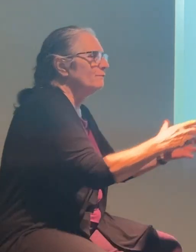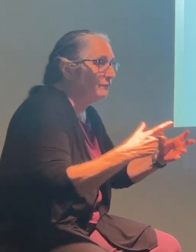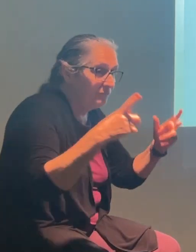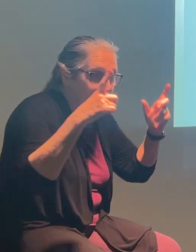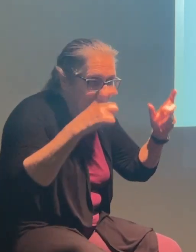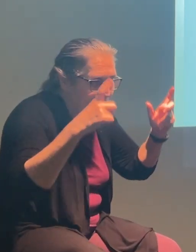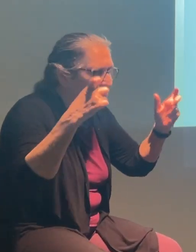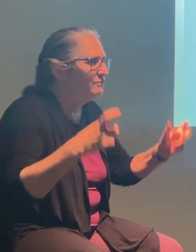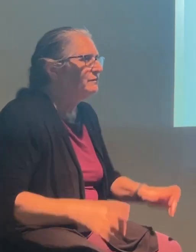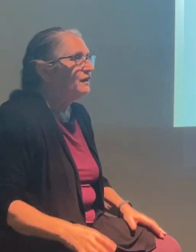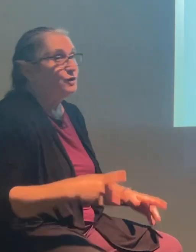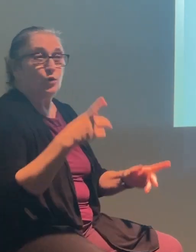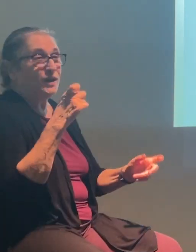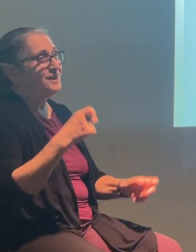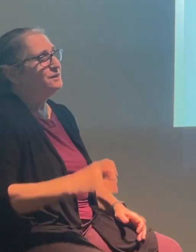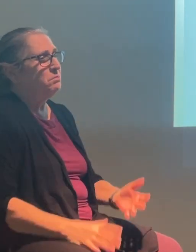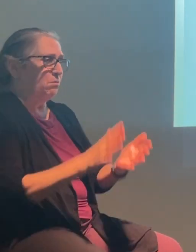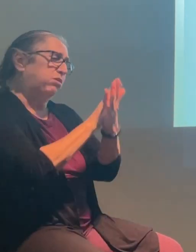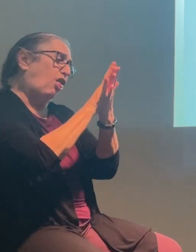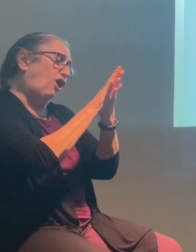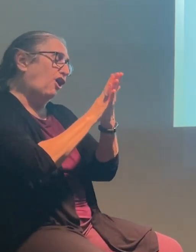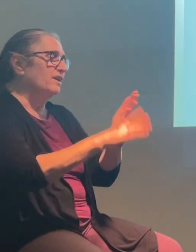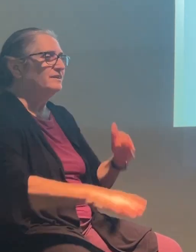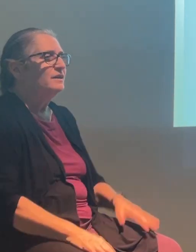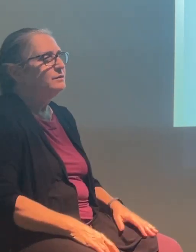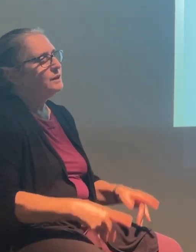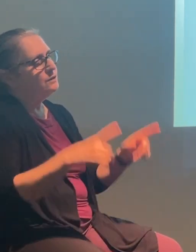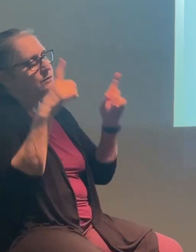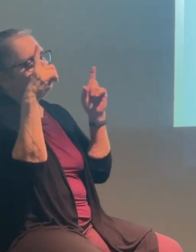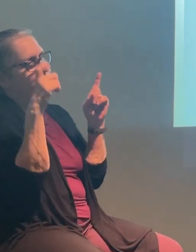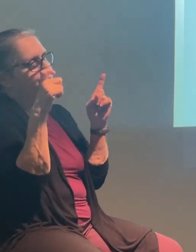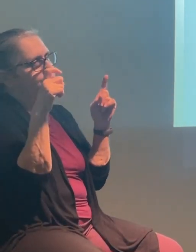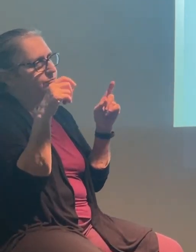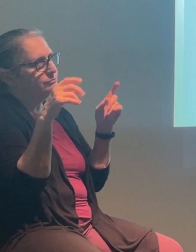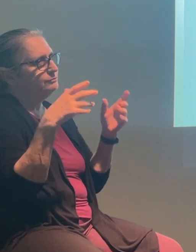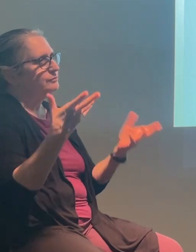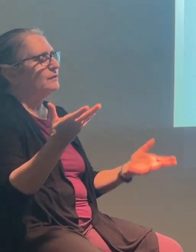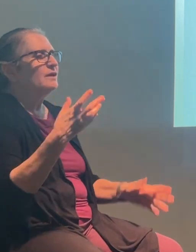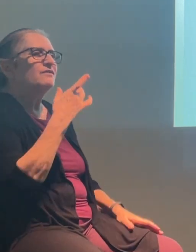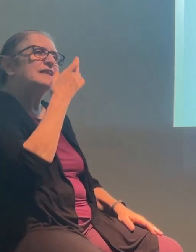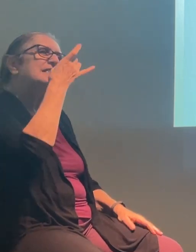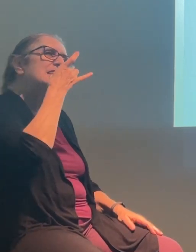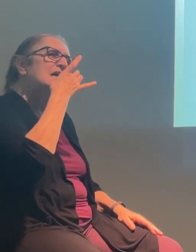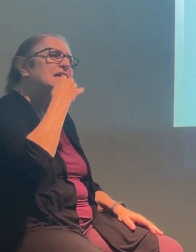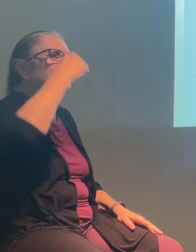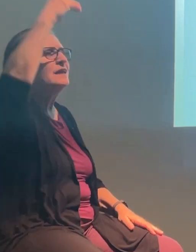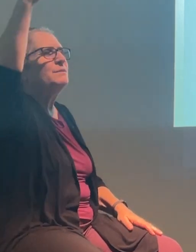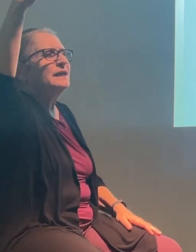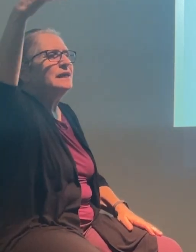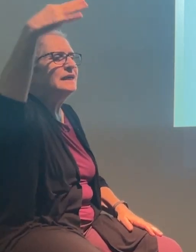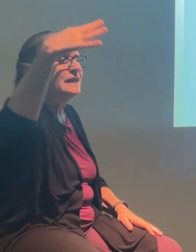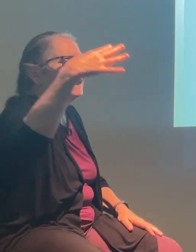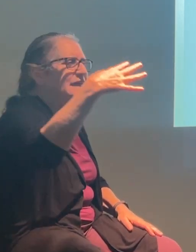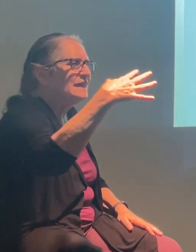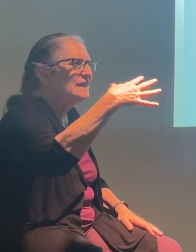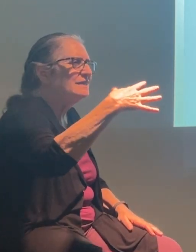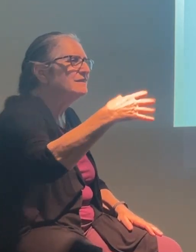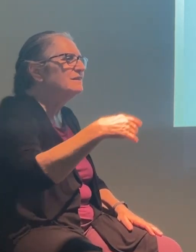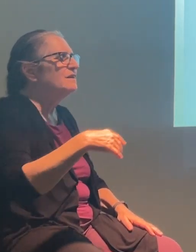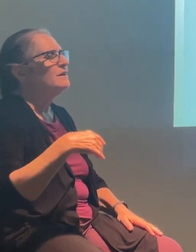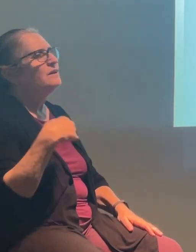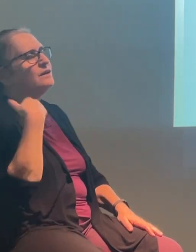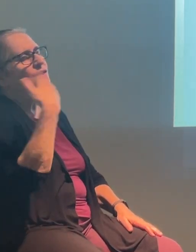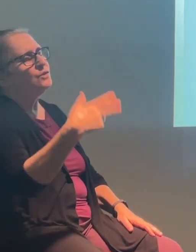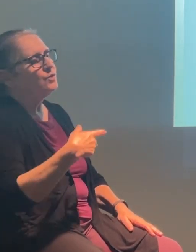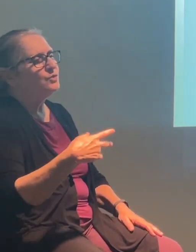but it would be blurry. So once you take a photo and you have a beautiful light going in, the exposure is in the minutes that